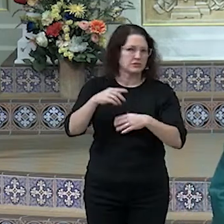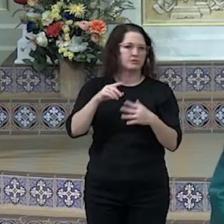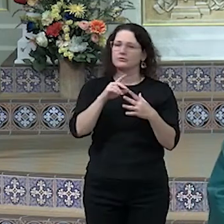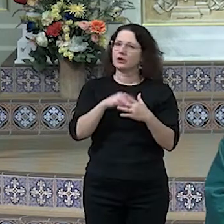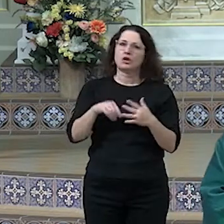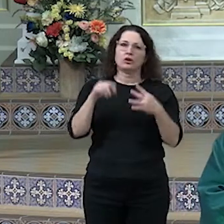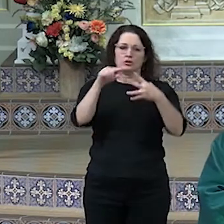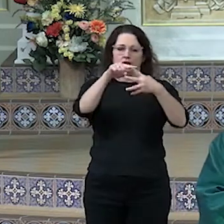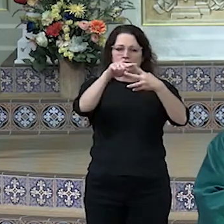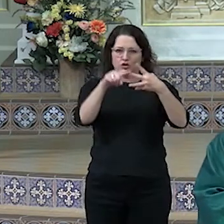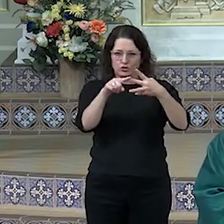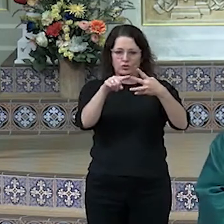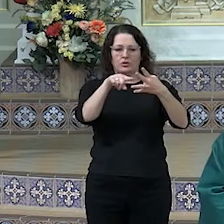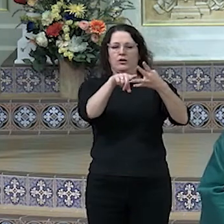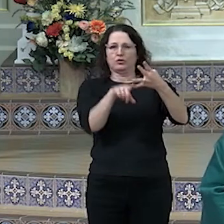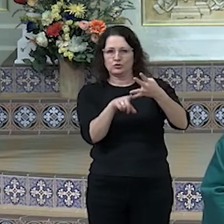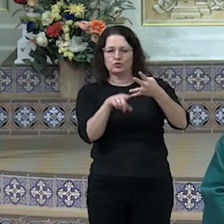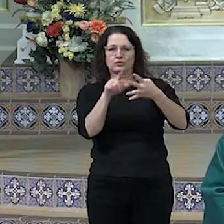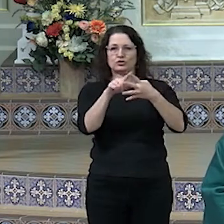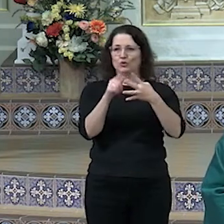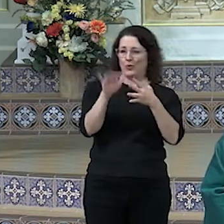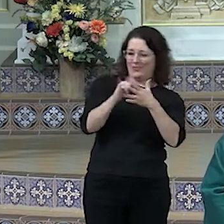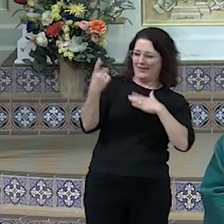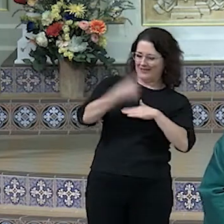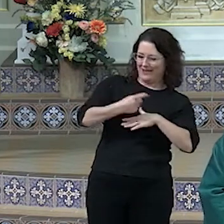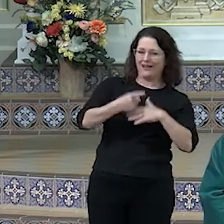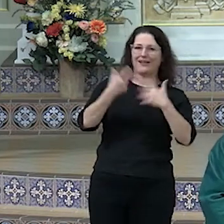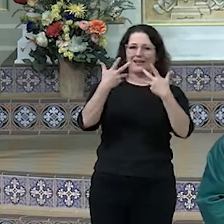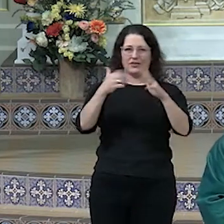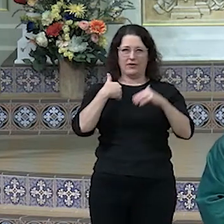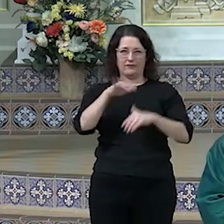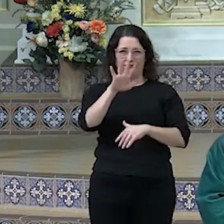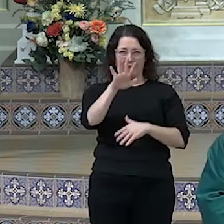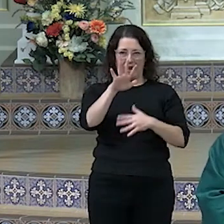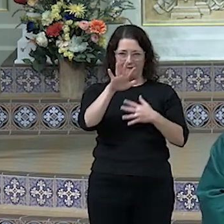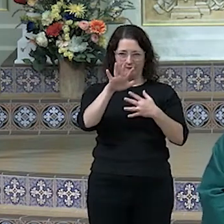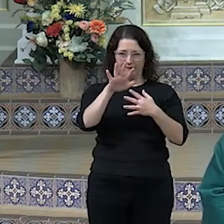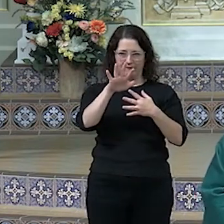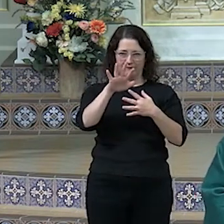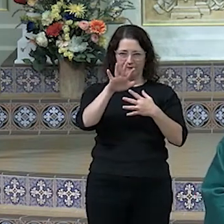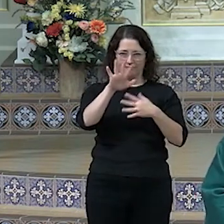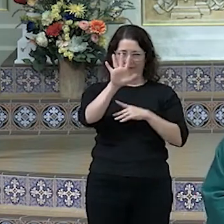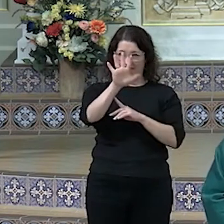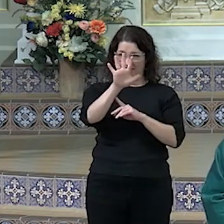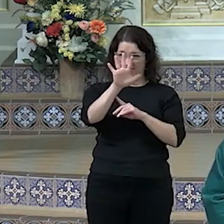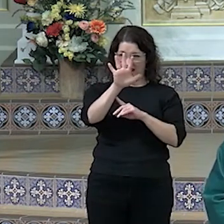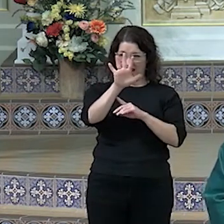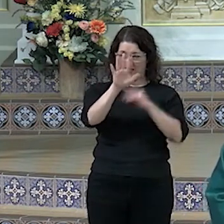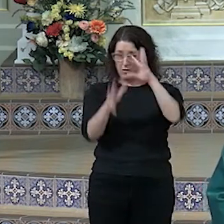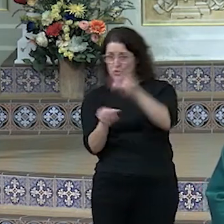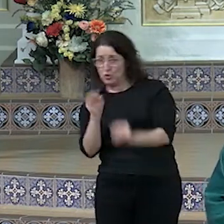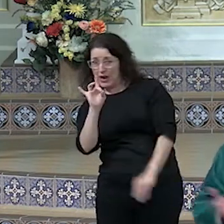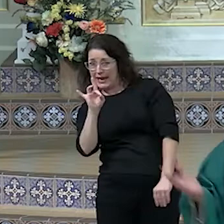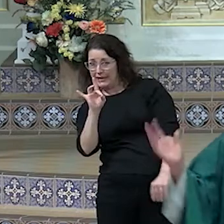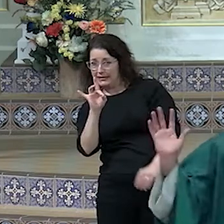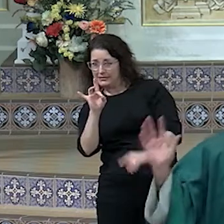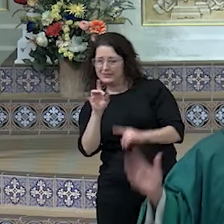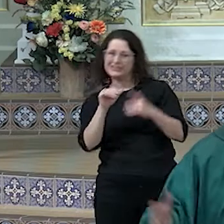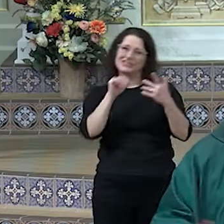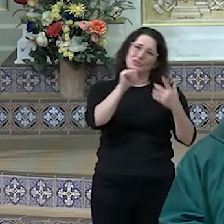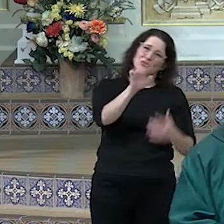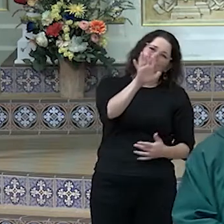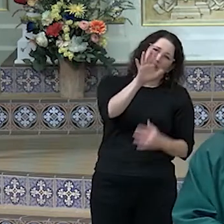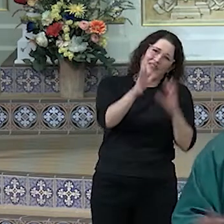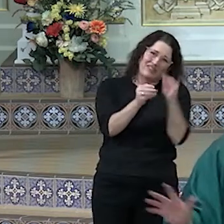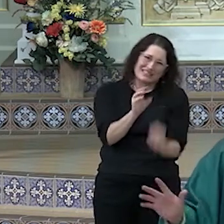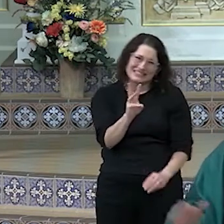have my treatment that day, which was number 5 of 8, as opposed to 5 of 6. So,